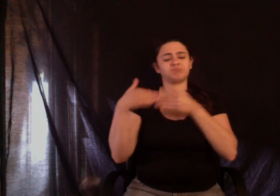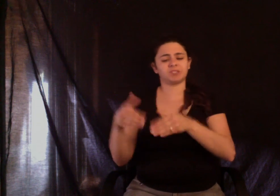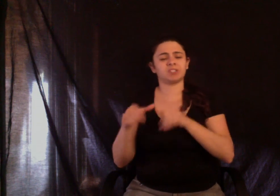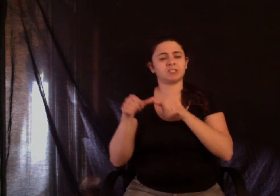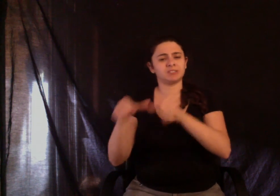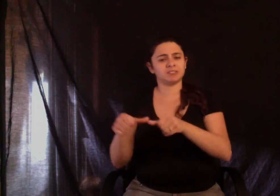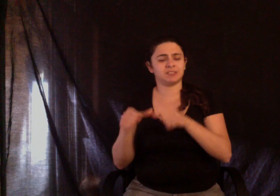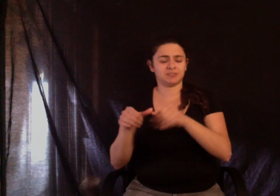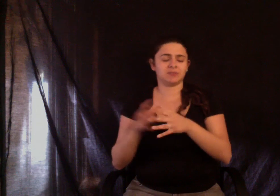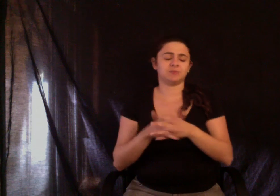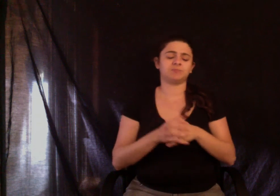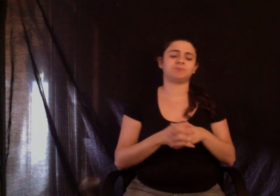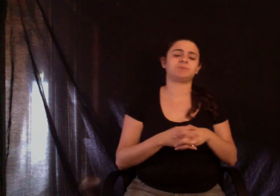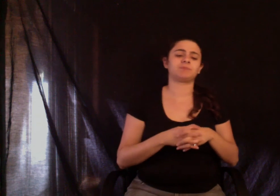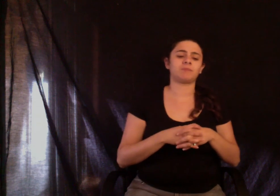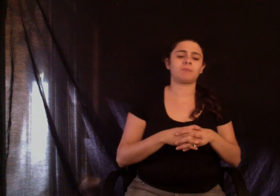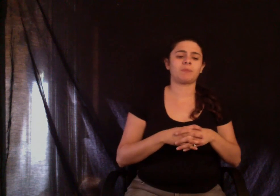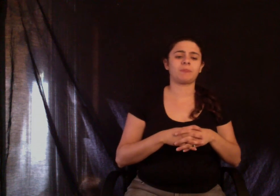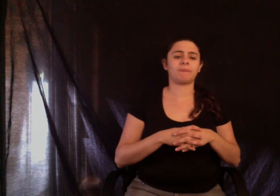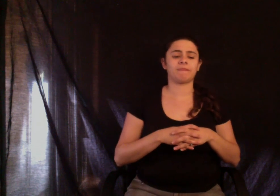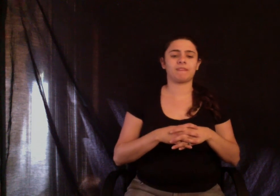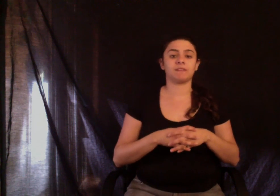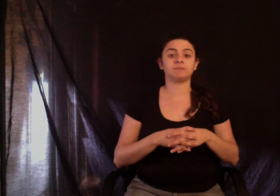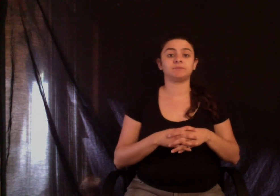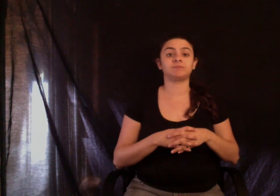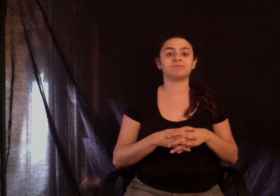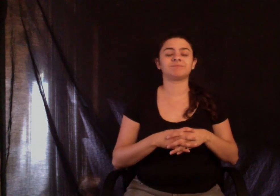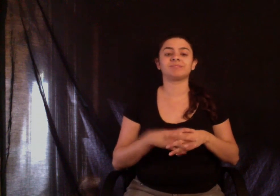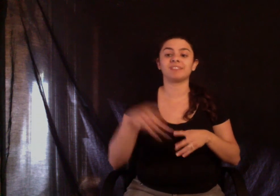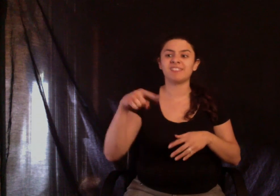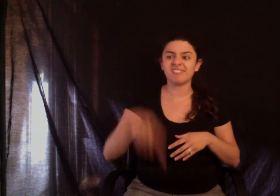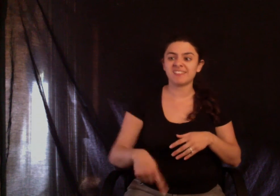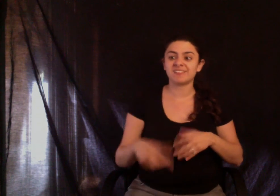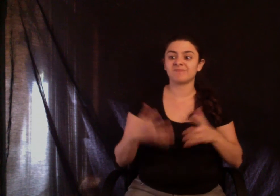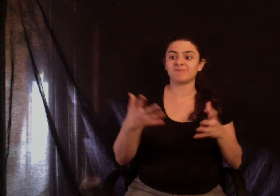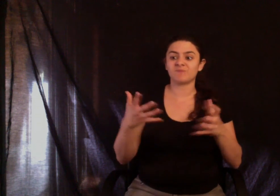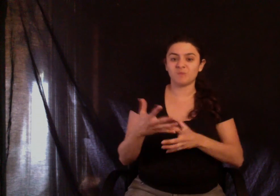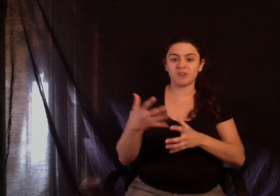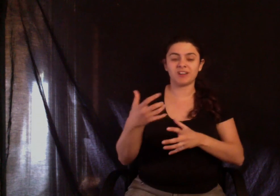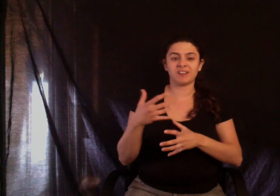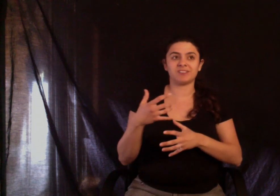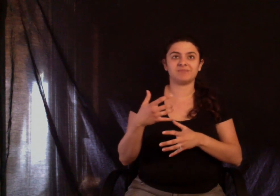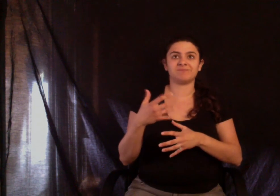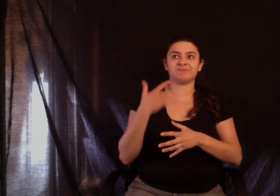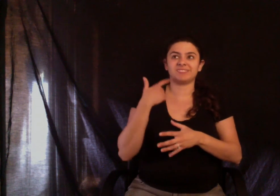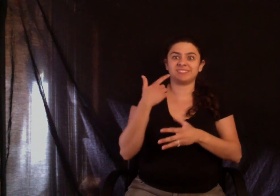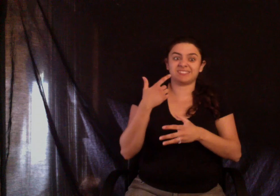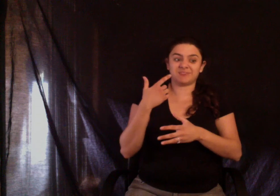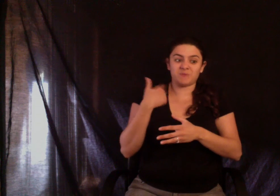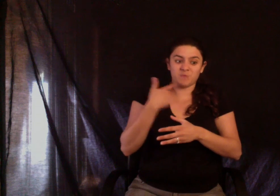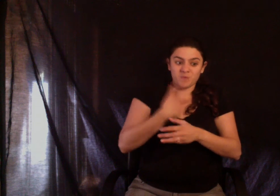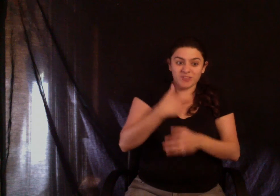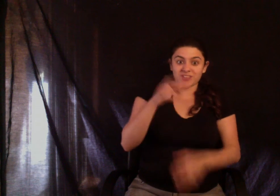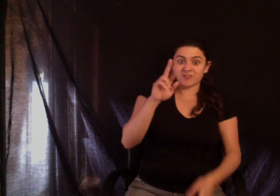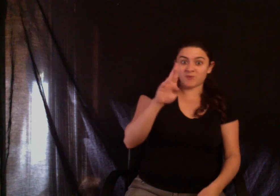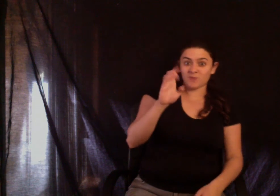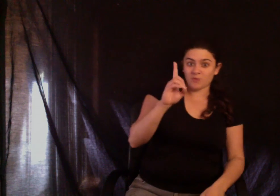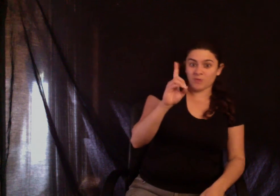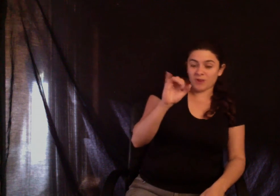me. This is exactly what I think all of us here at Reddit hope the platform can be used for,